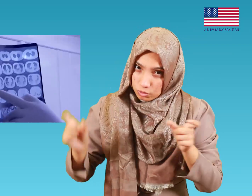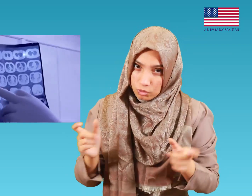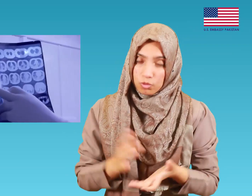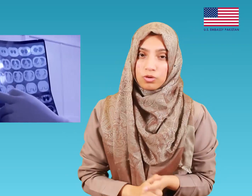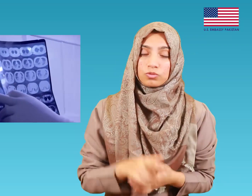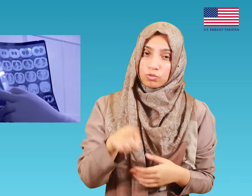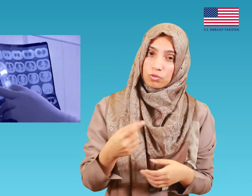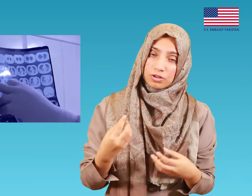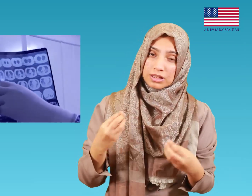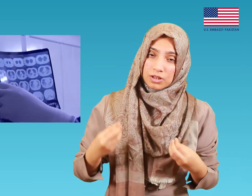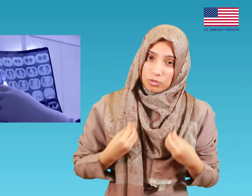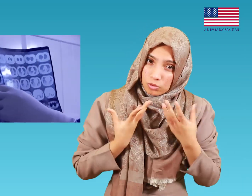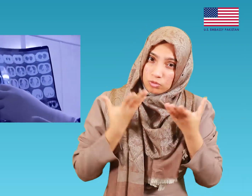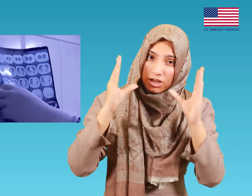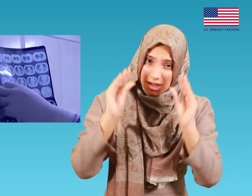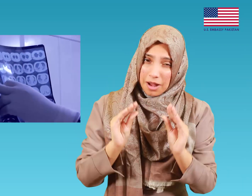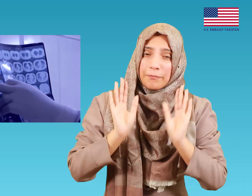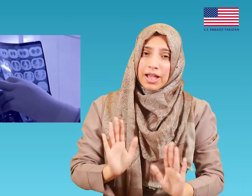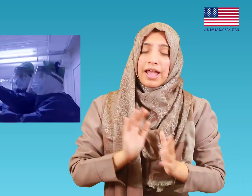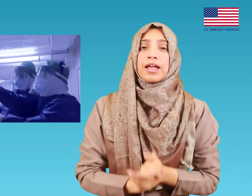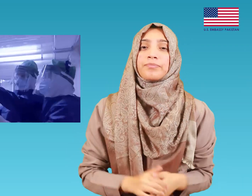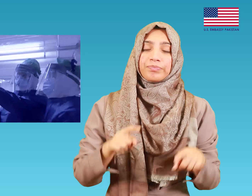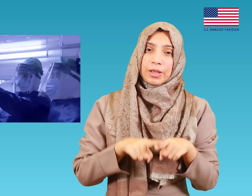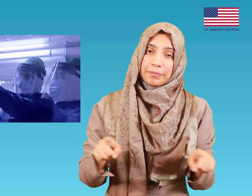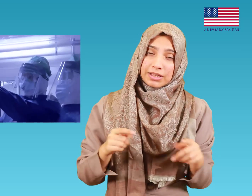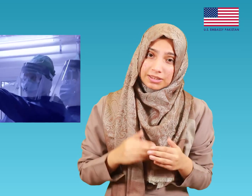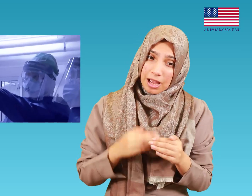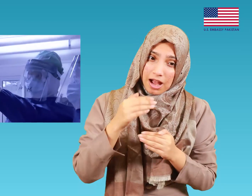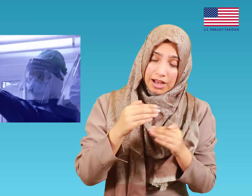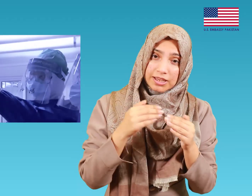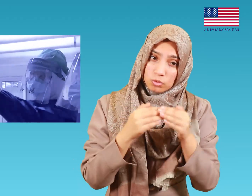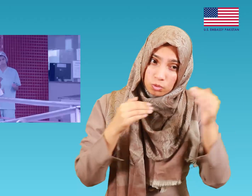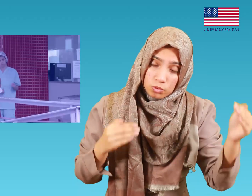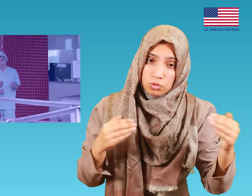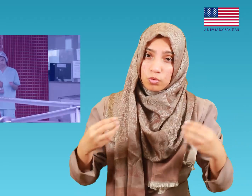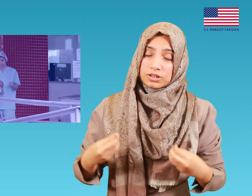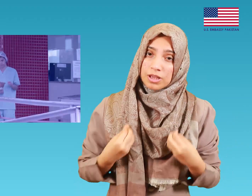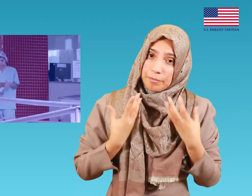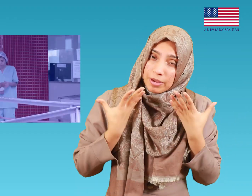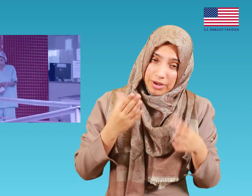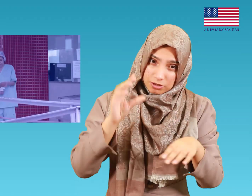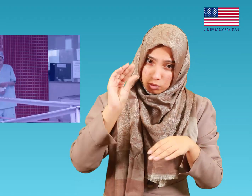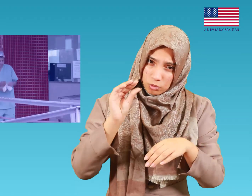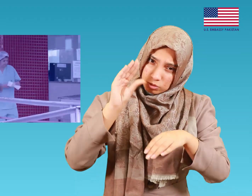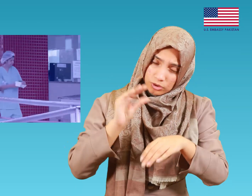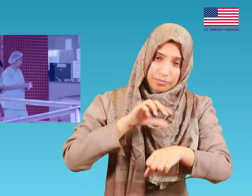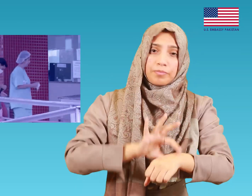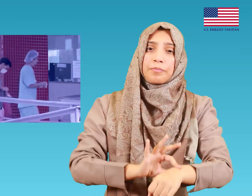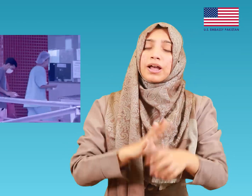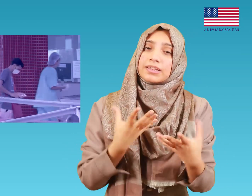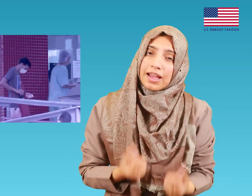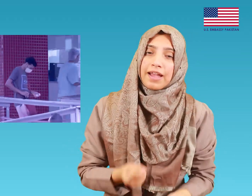even those who had mild versions of the disease, continue to experience symptoms after their initial recovery.